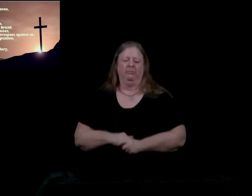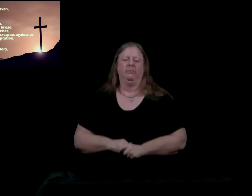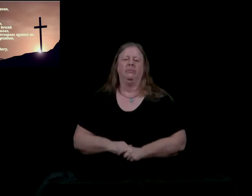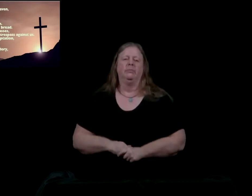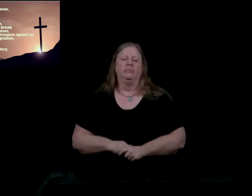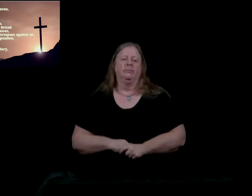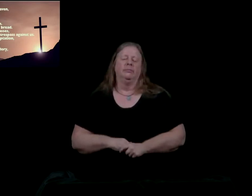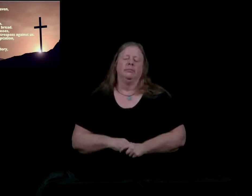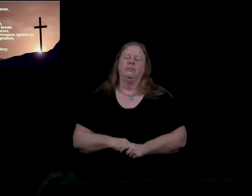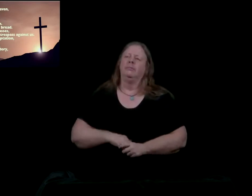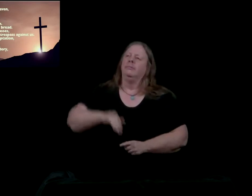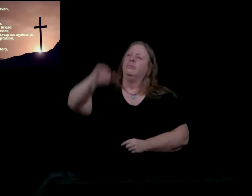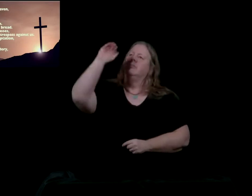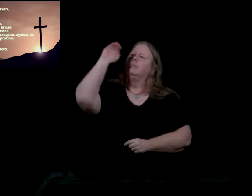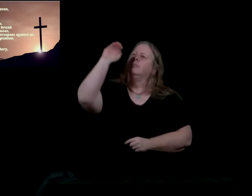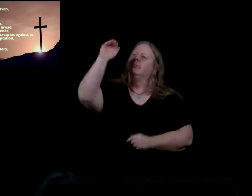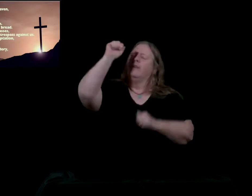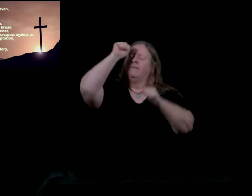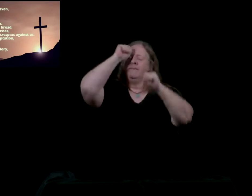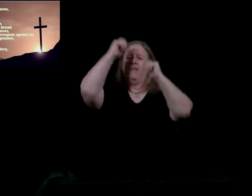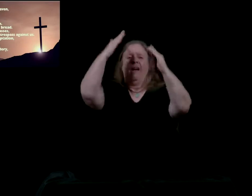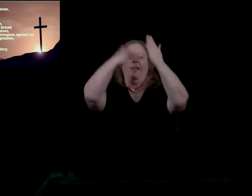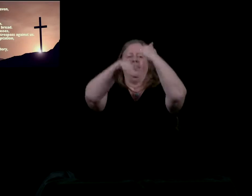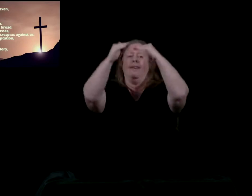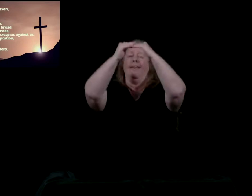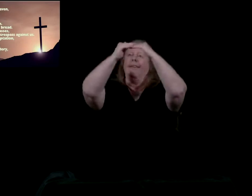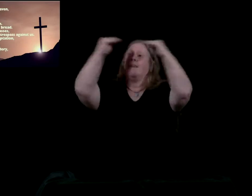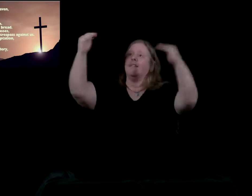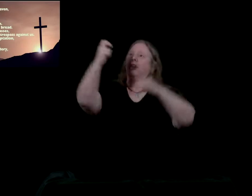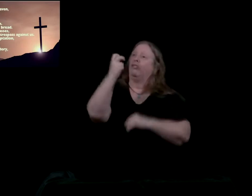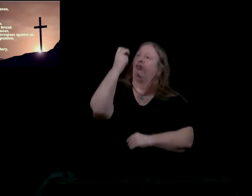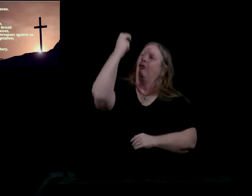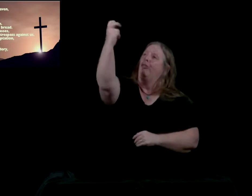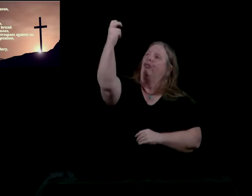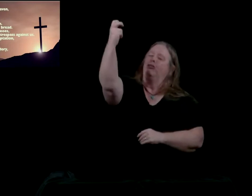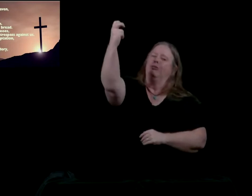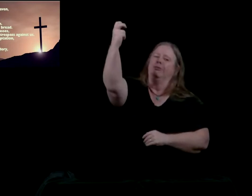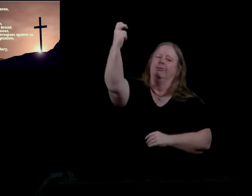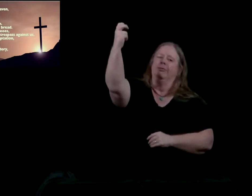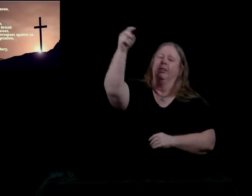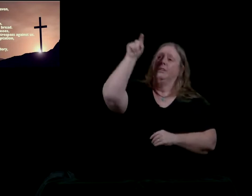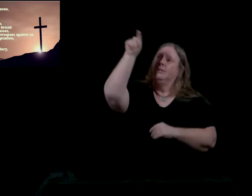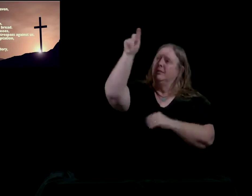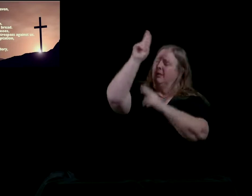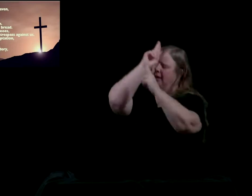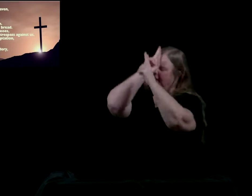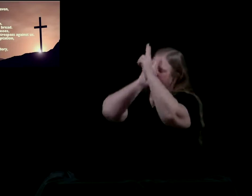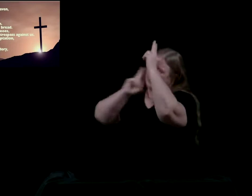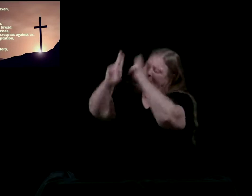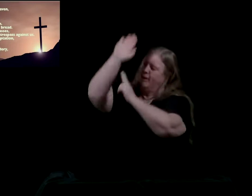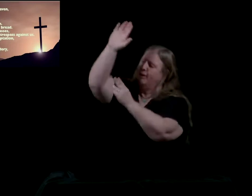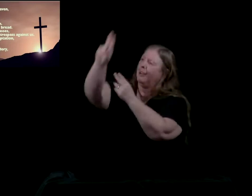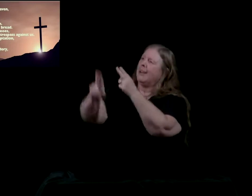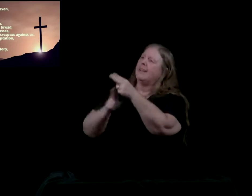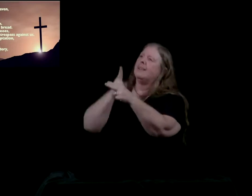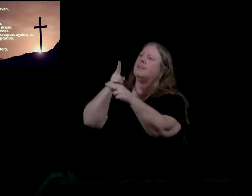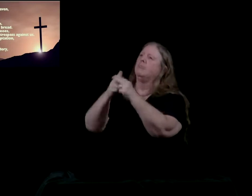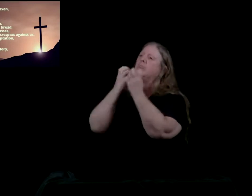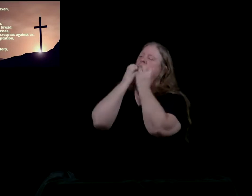Let's say the Lord's Prayer together. Our Father, who art in heaven, hallowed be thy